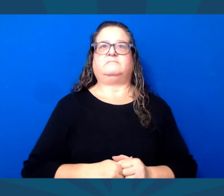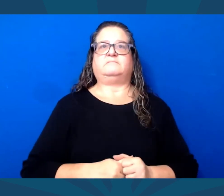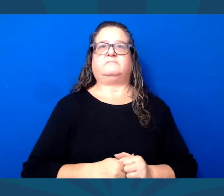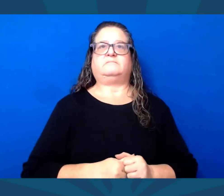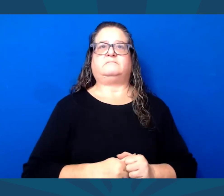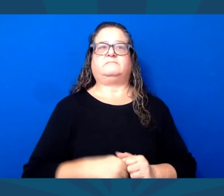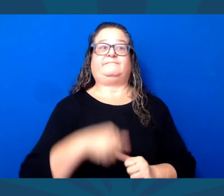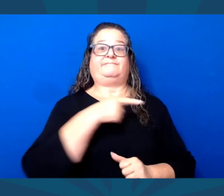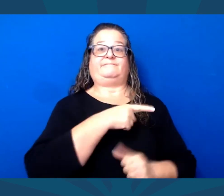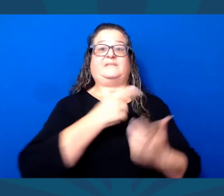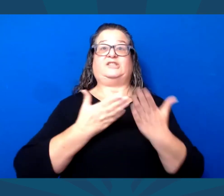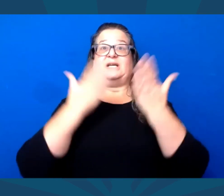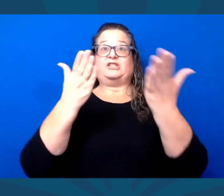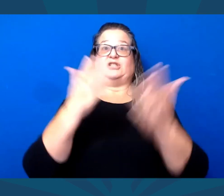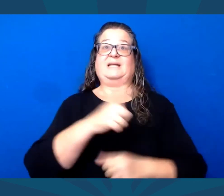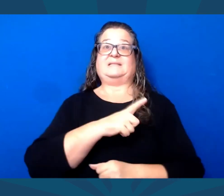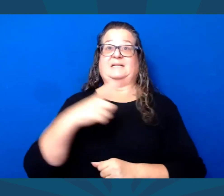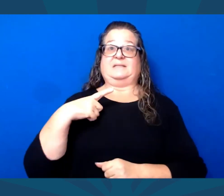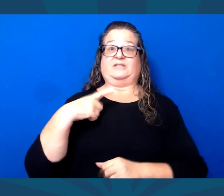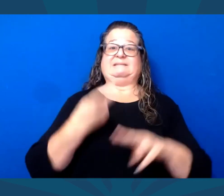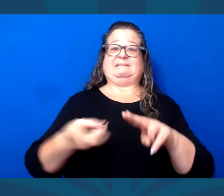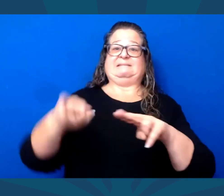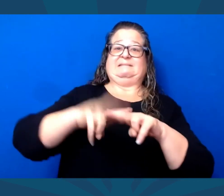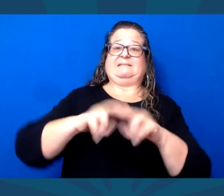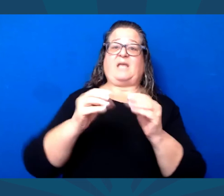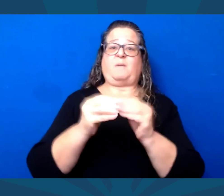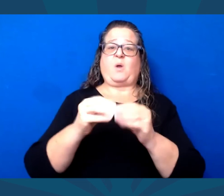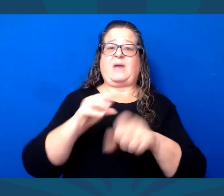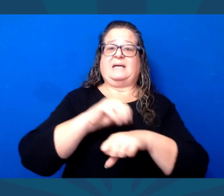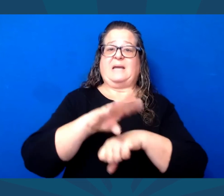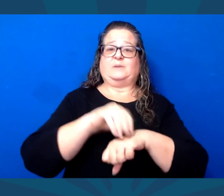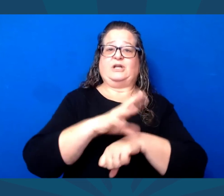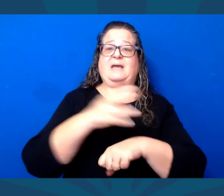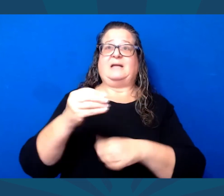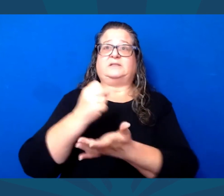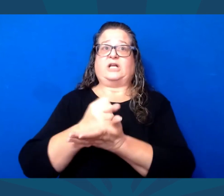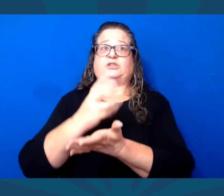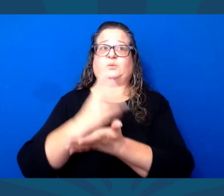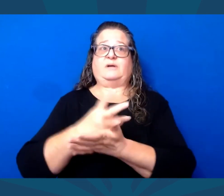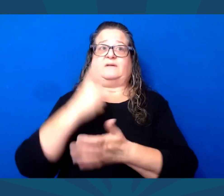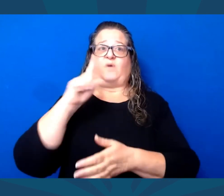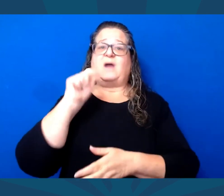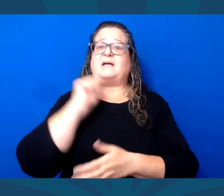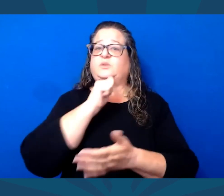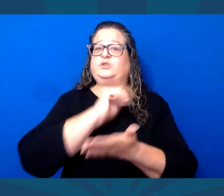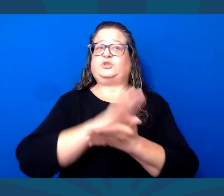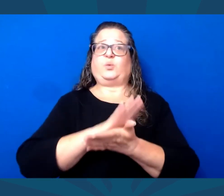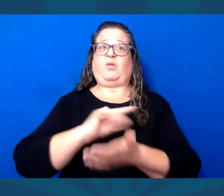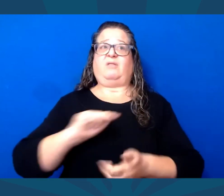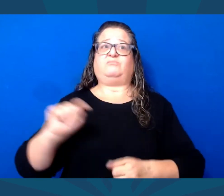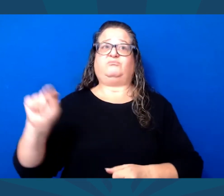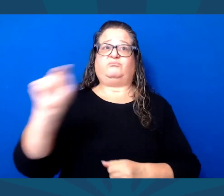Marcelino is a passionate educational advocate who has introduced legislation to increase the number of